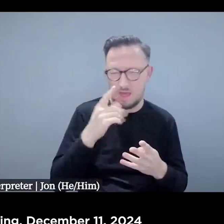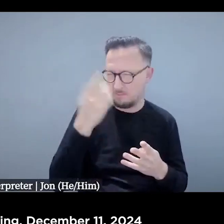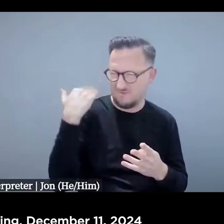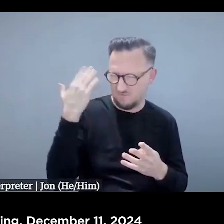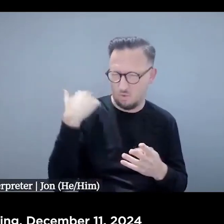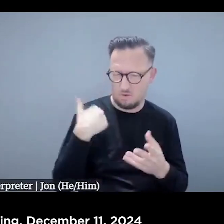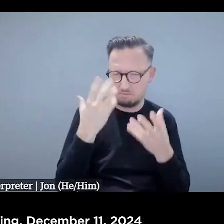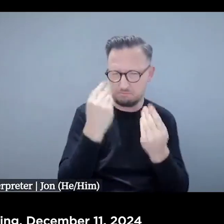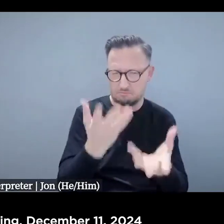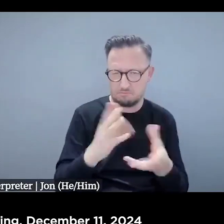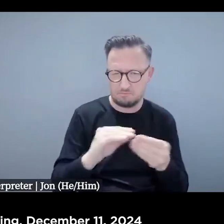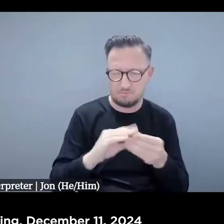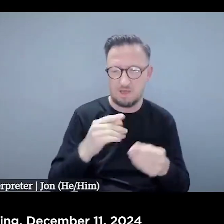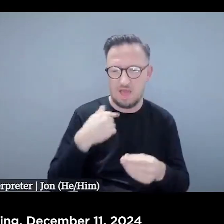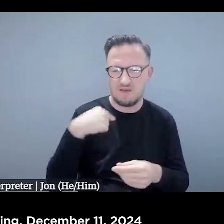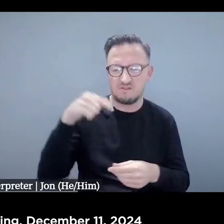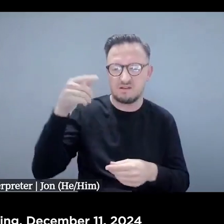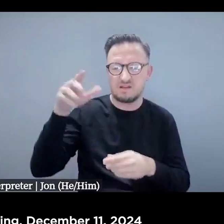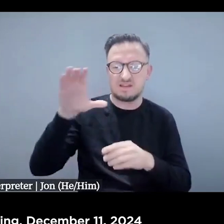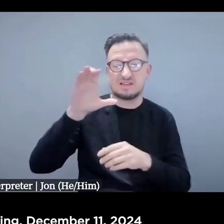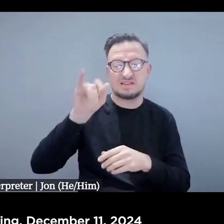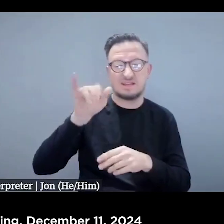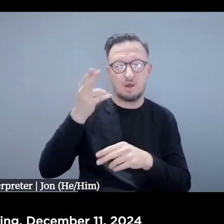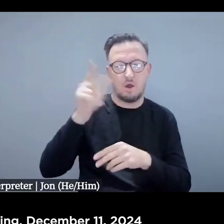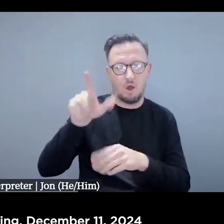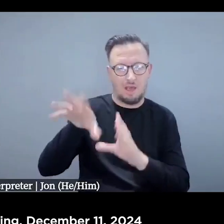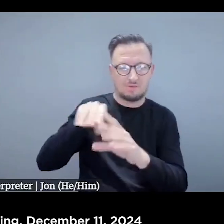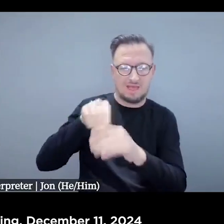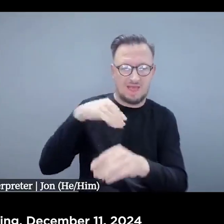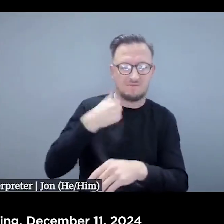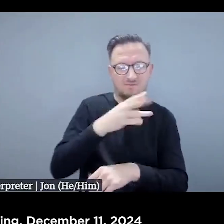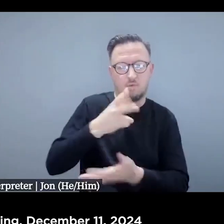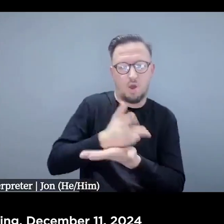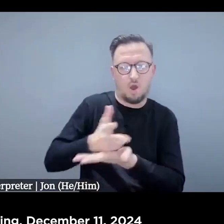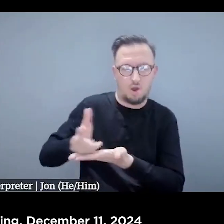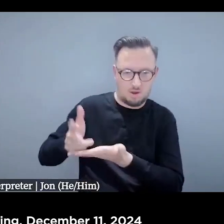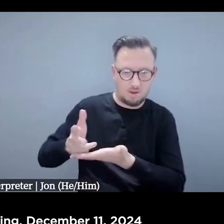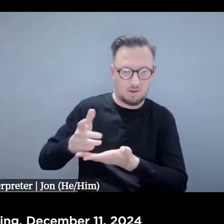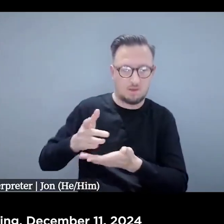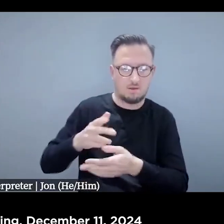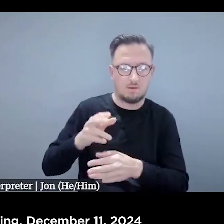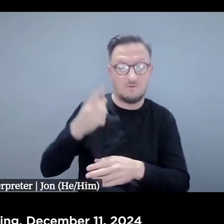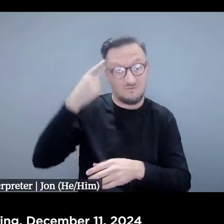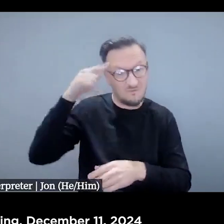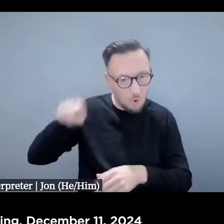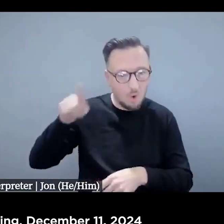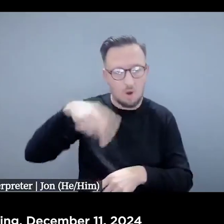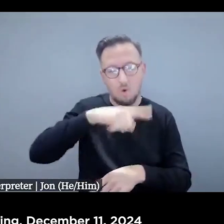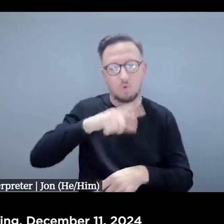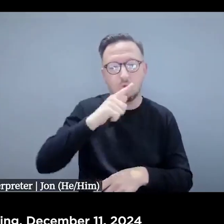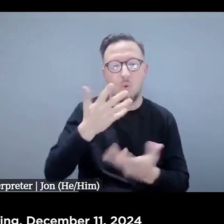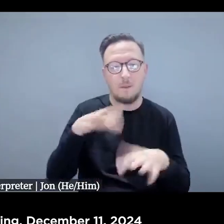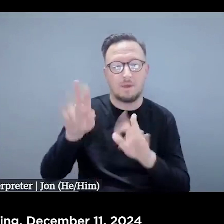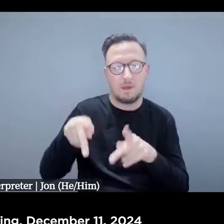again, there's a couple of parking spots outside City Hall that are designated for people picking up a lead test kit.